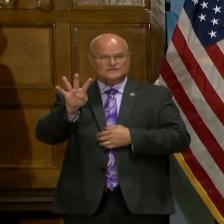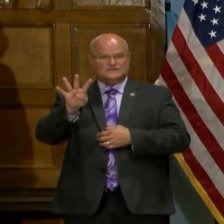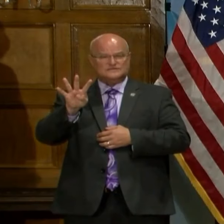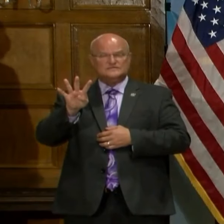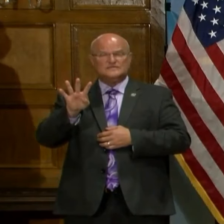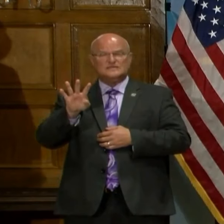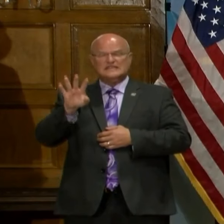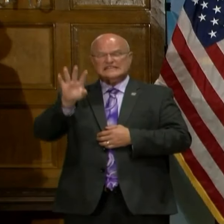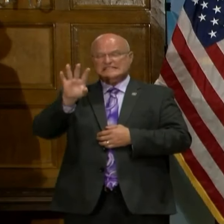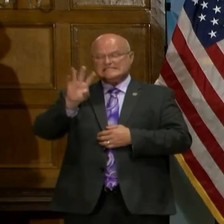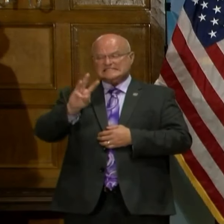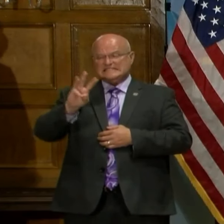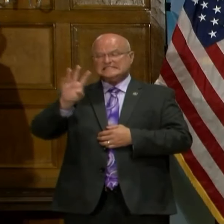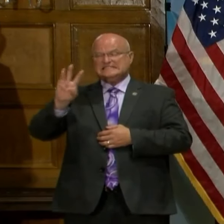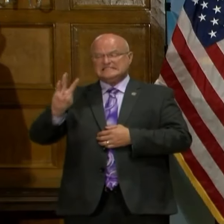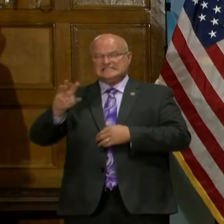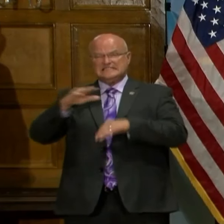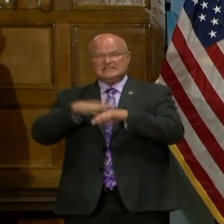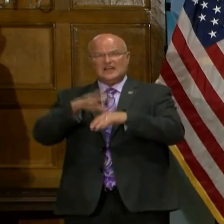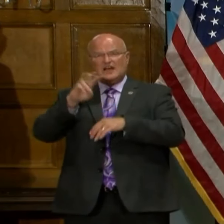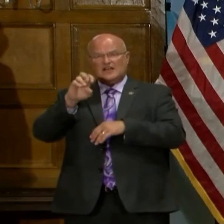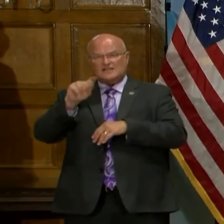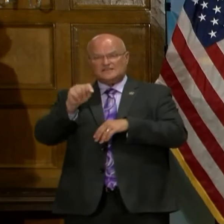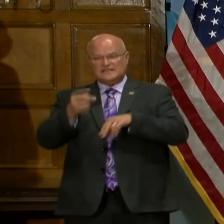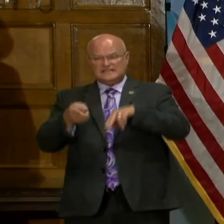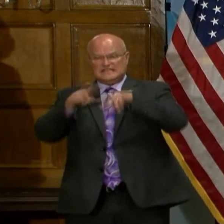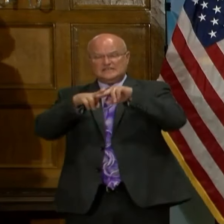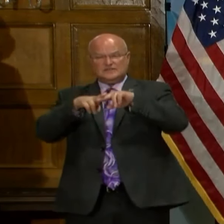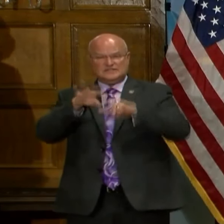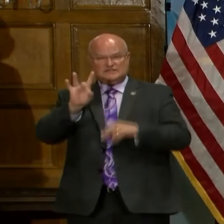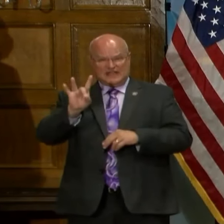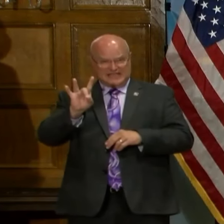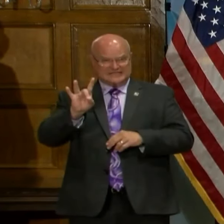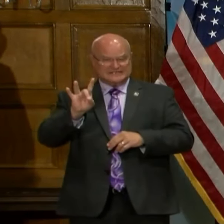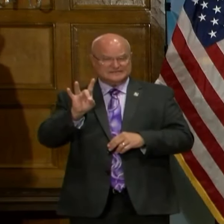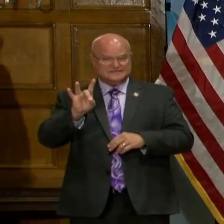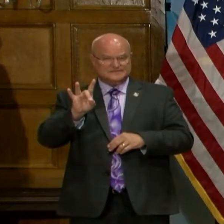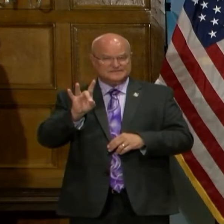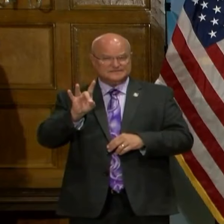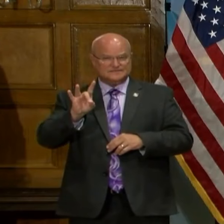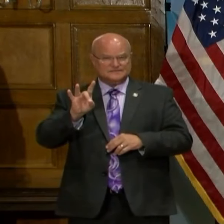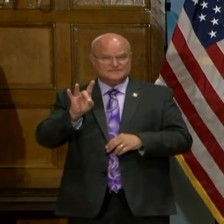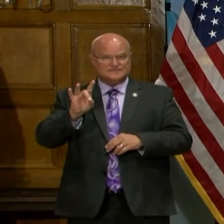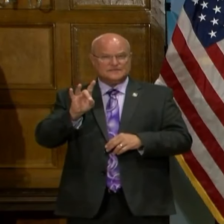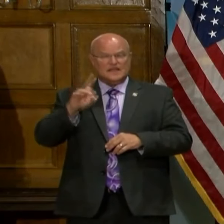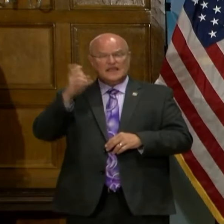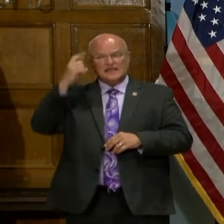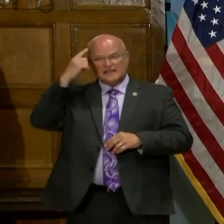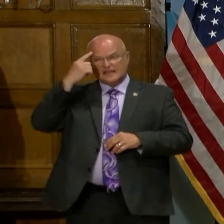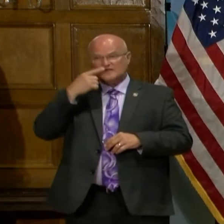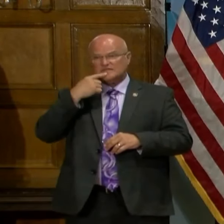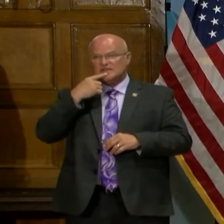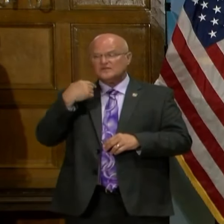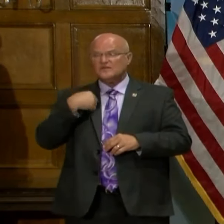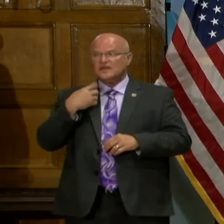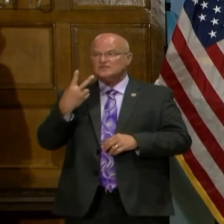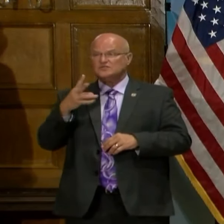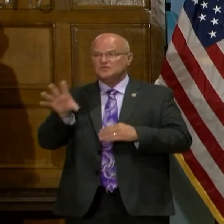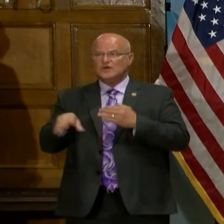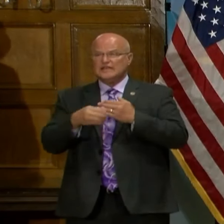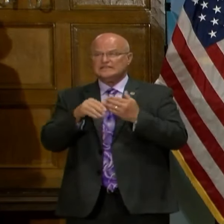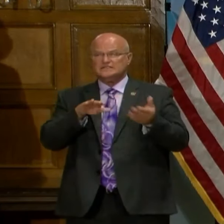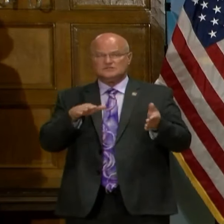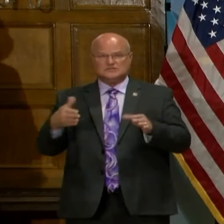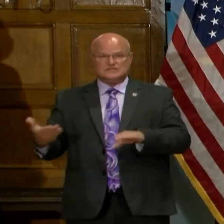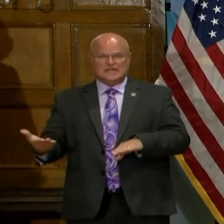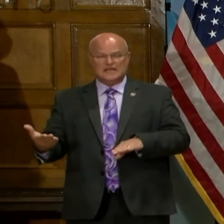have 66 currently on a ventilator. That's an increase of 8 from yesterday. And as the Governor mentioned, we've had 2 additional